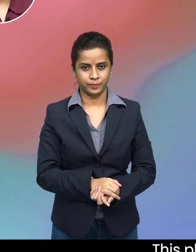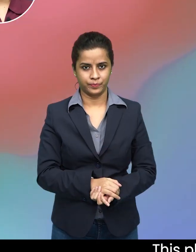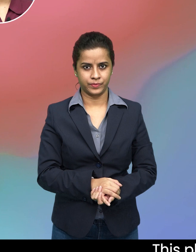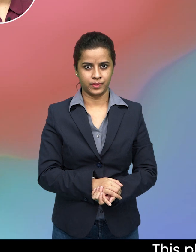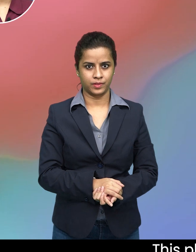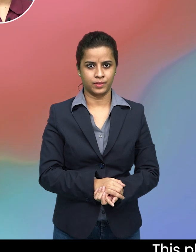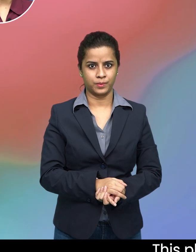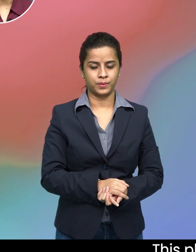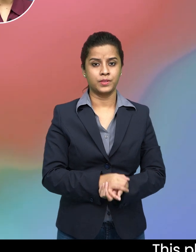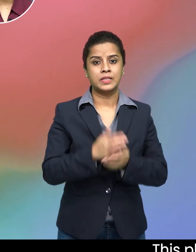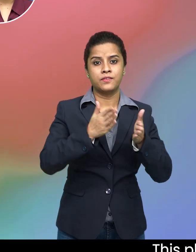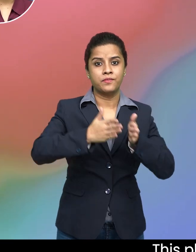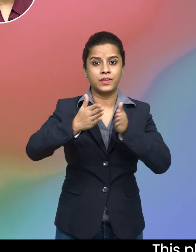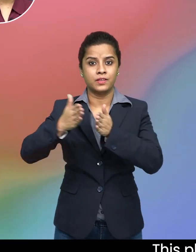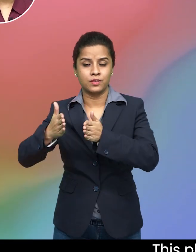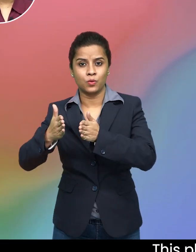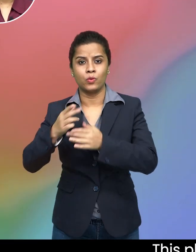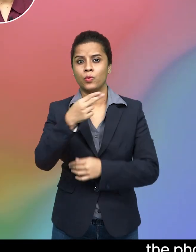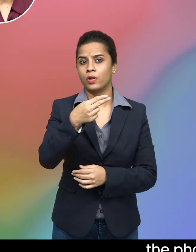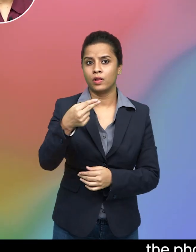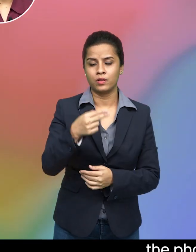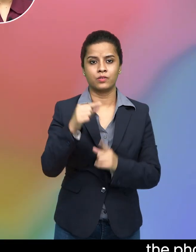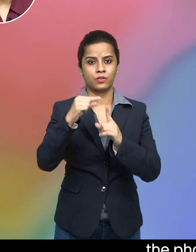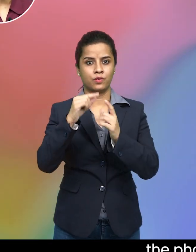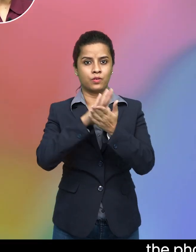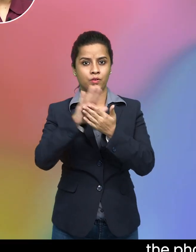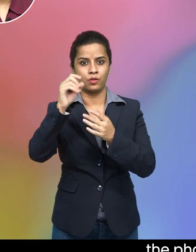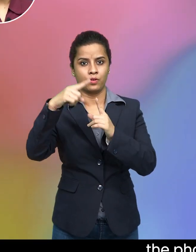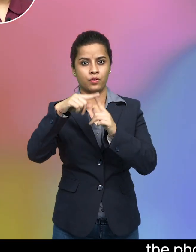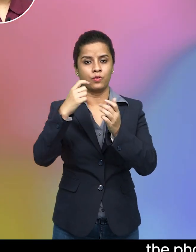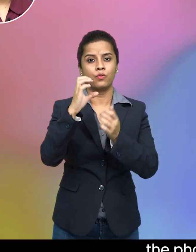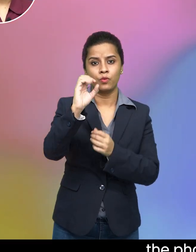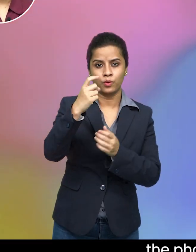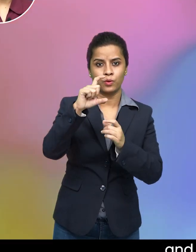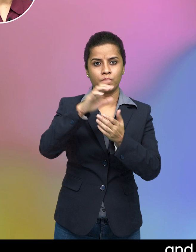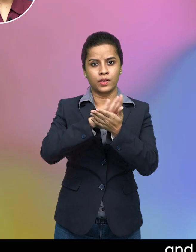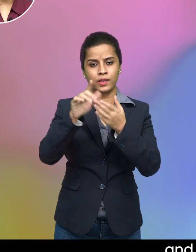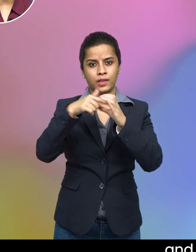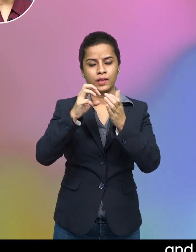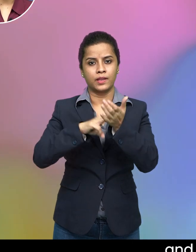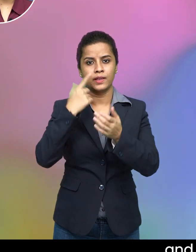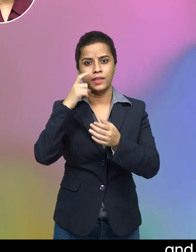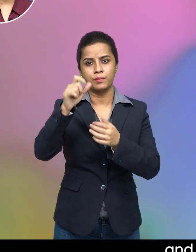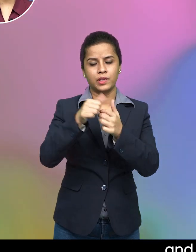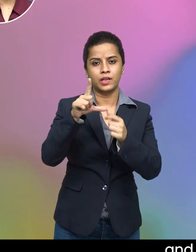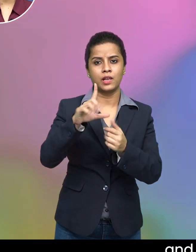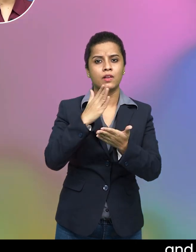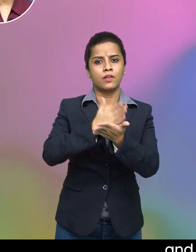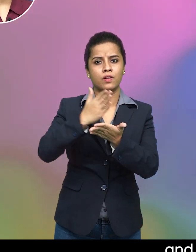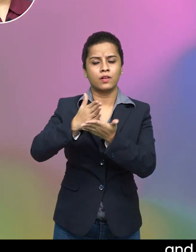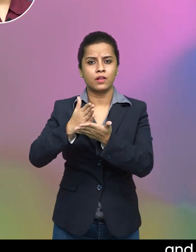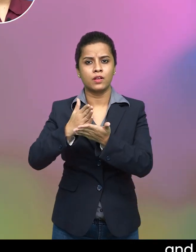This freeze is also called the photochemical freeze and involves